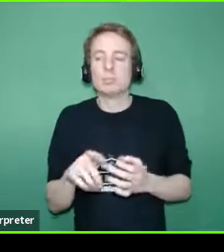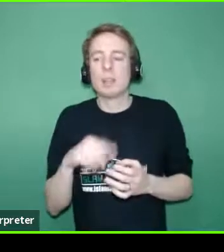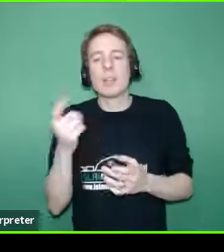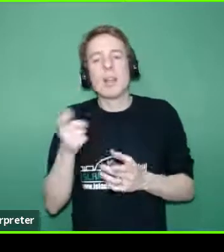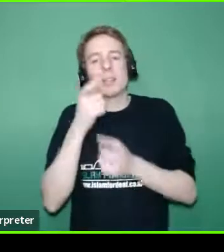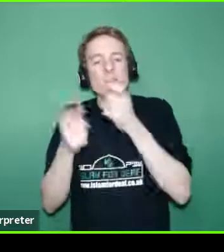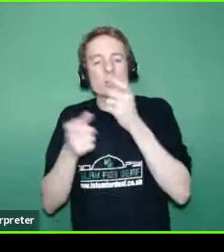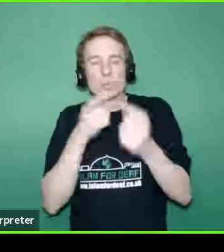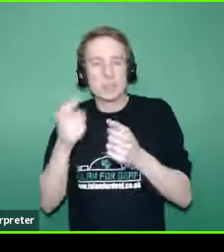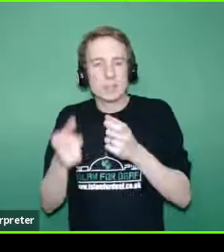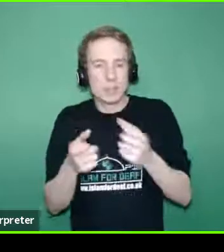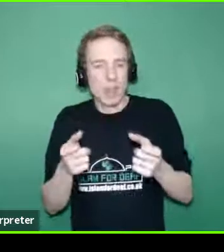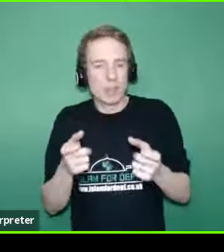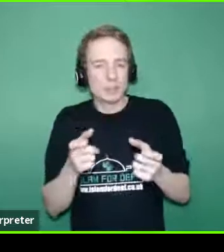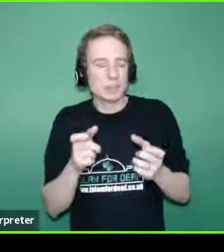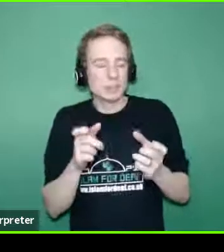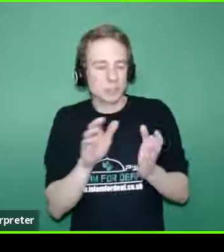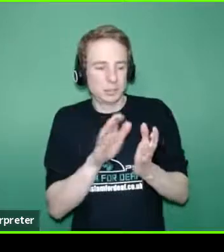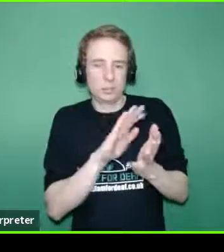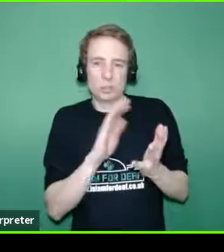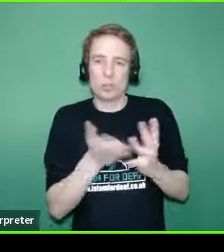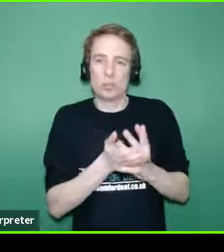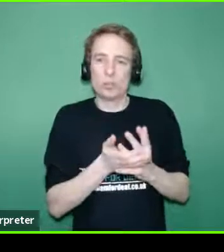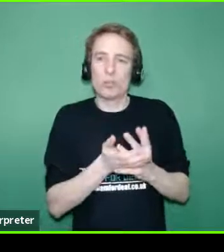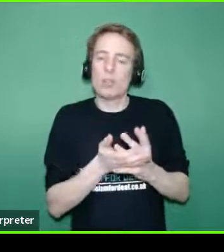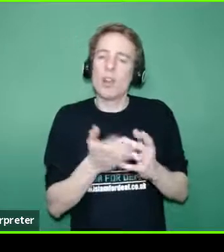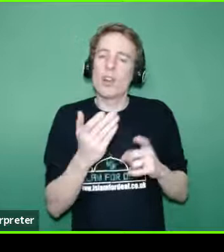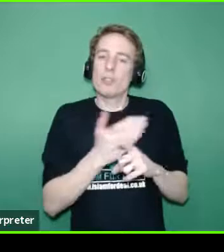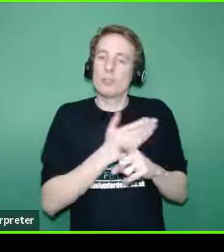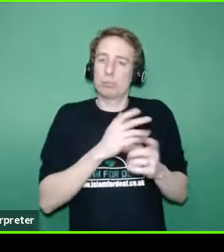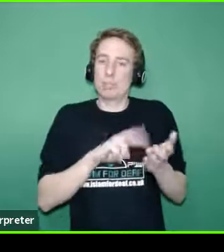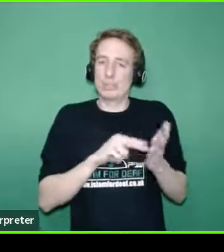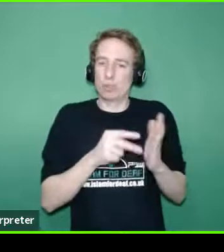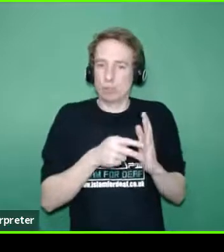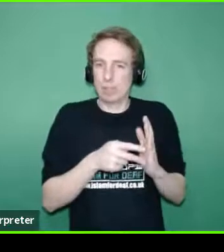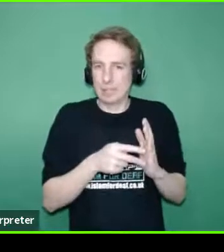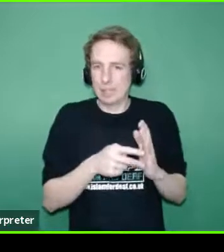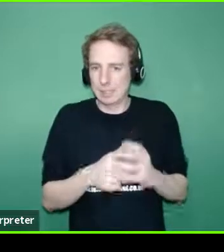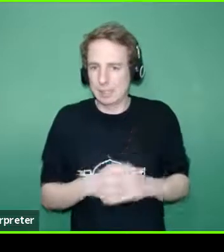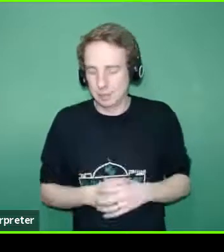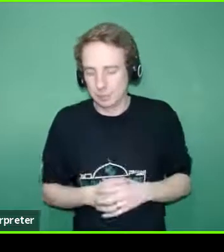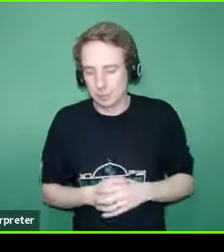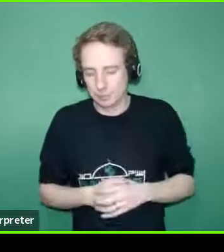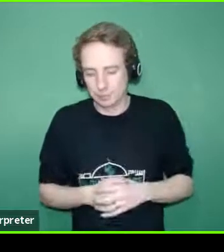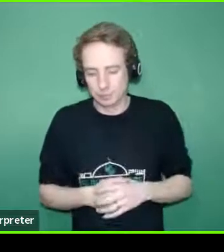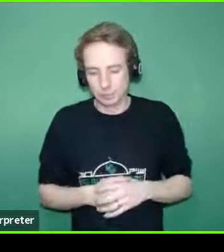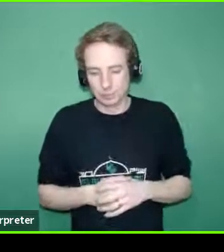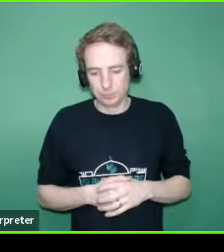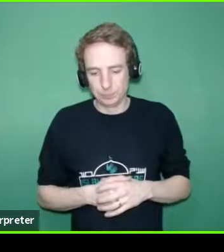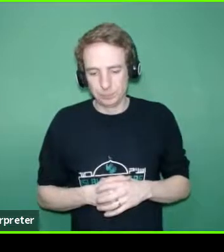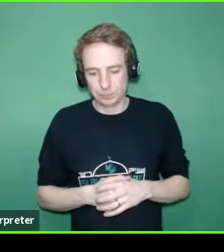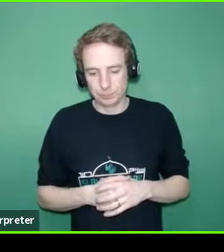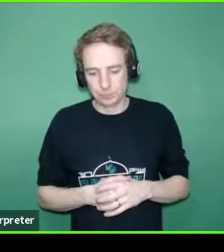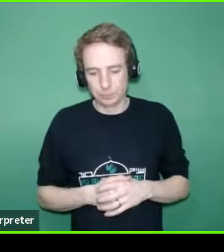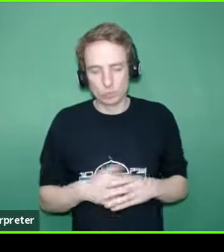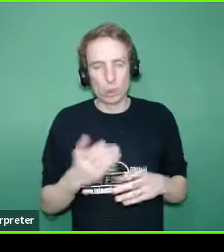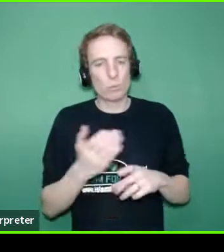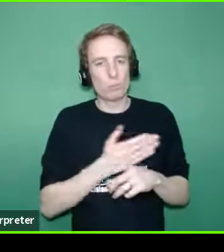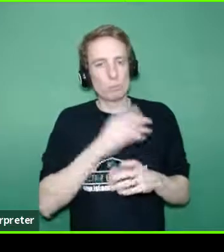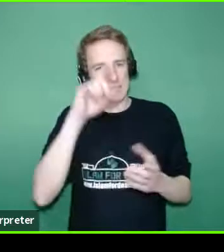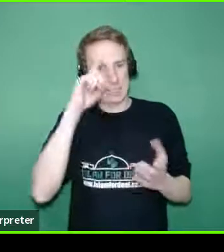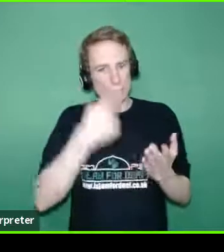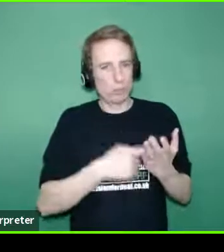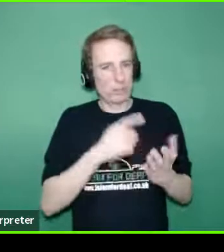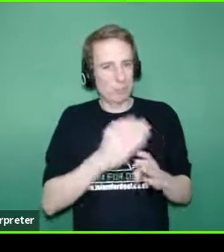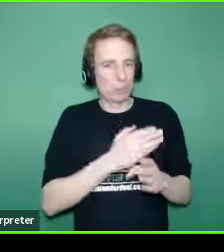chapter of the pre-decree. So the chapter Inna Anzalnahu Fi Laylatul Qadr. They recite this 3